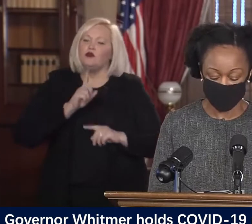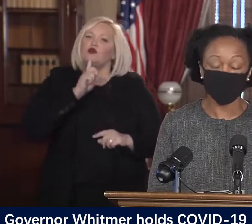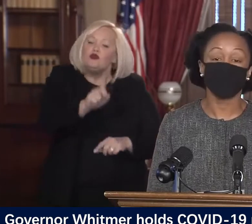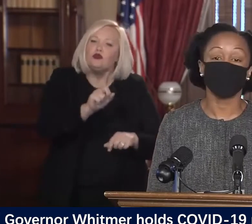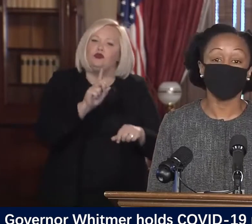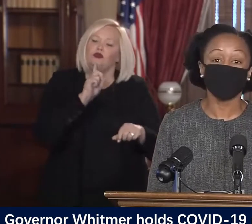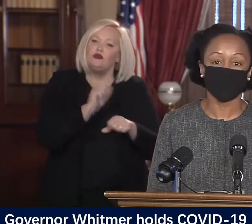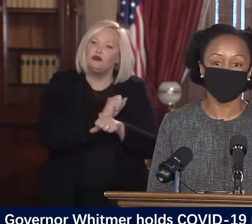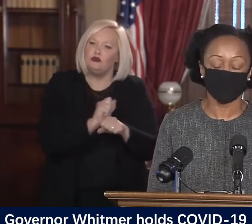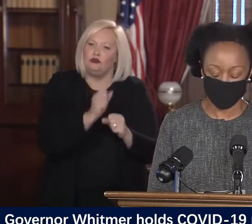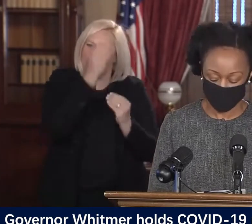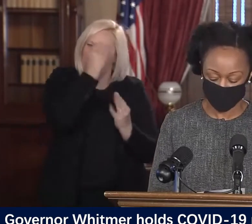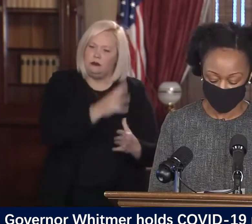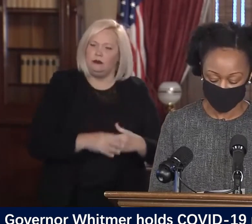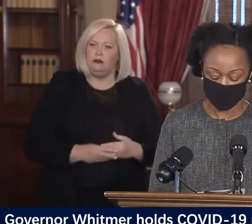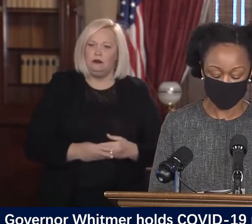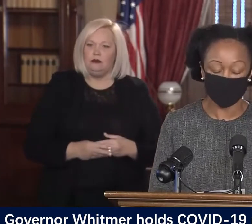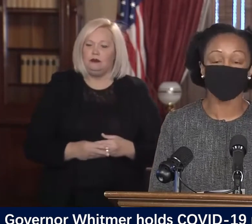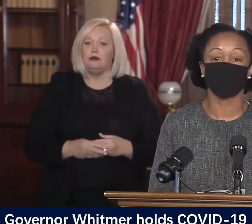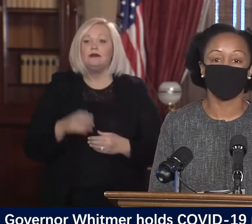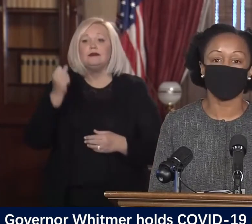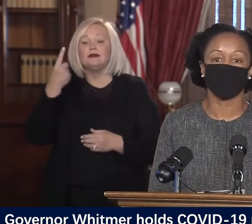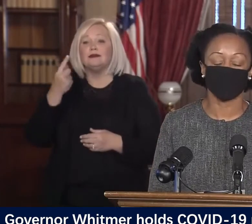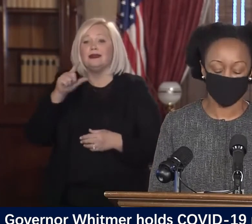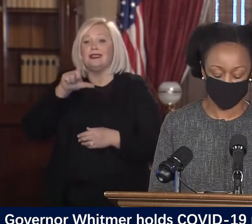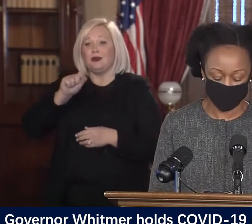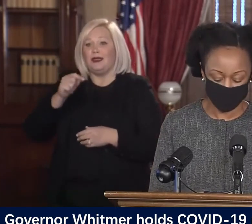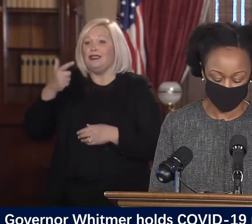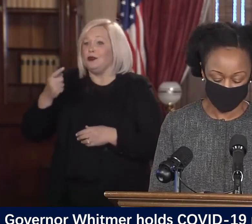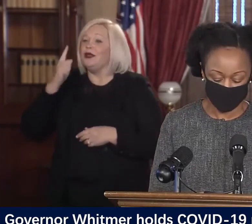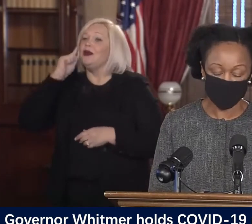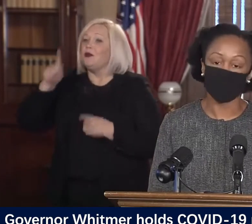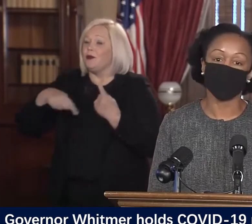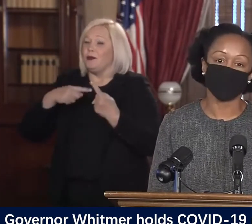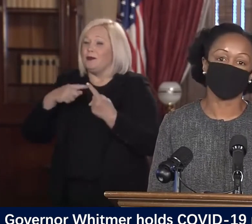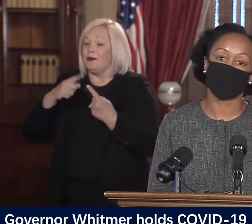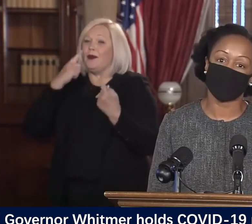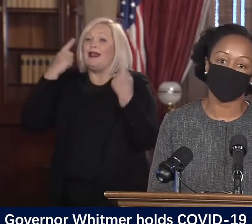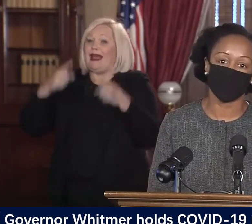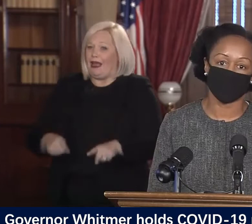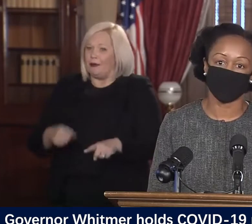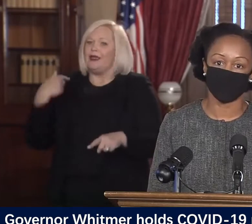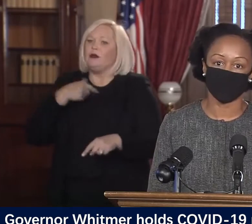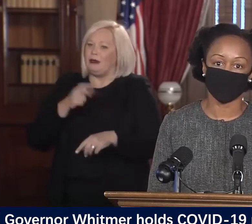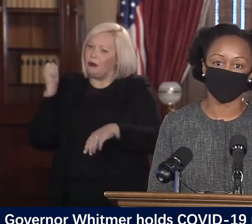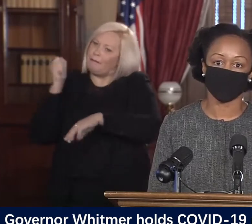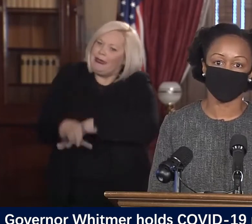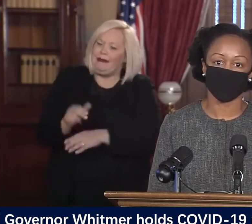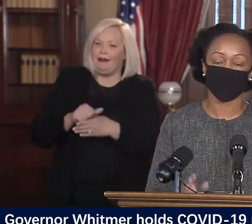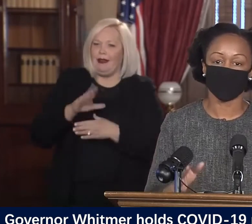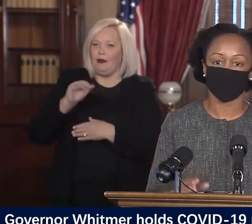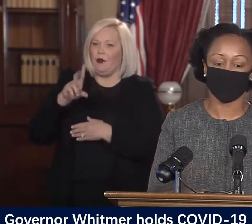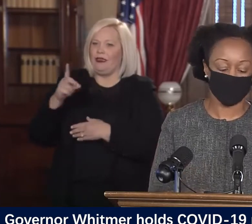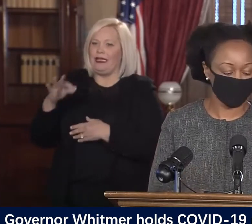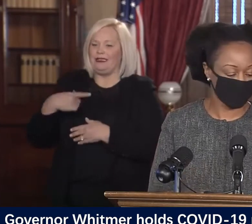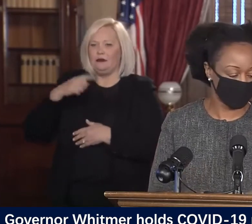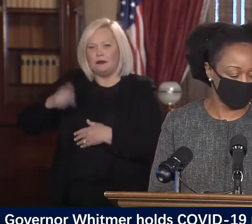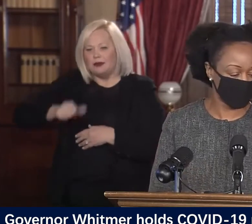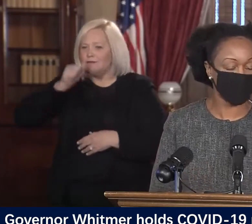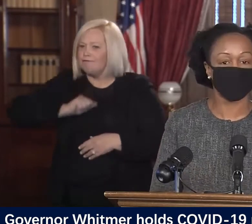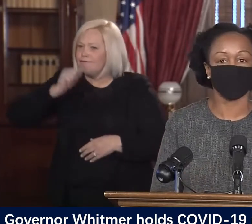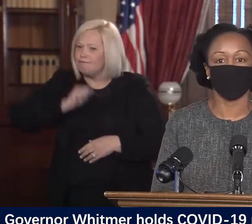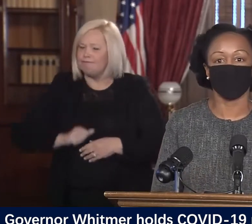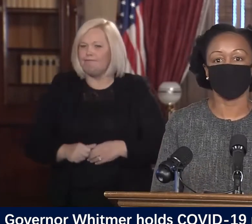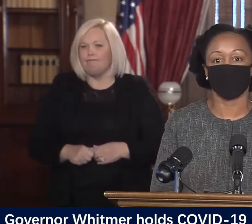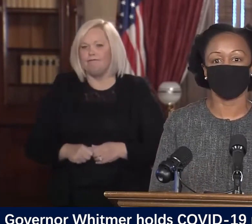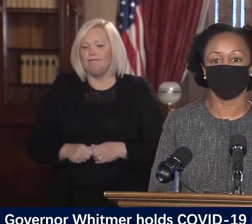2021 will be the year when Michigan beats back this pandemic, and we just have to stay the course. And with that, I will turn it